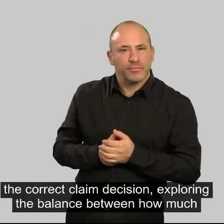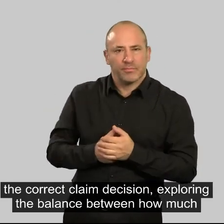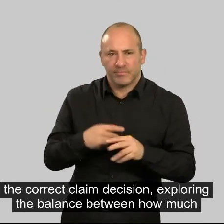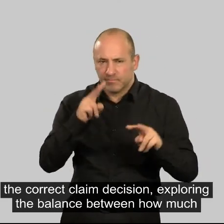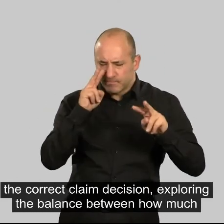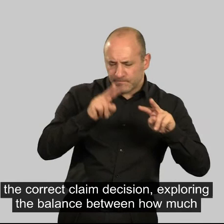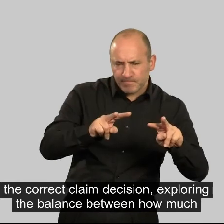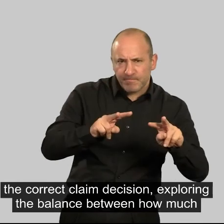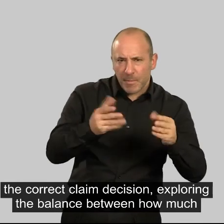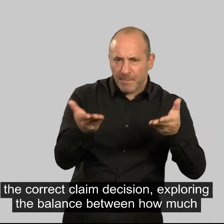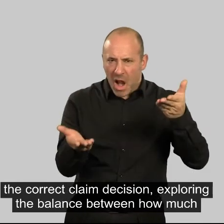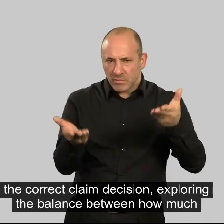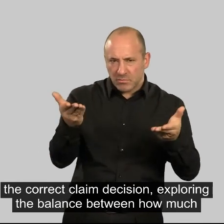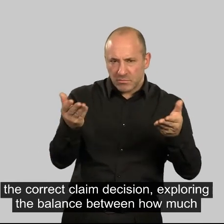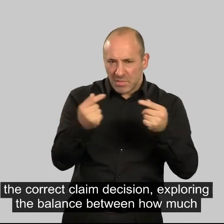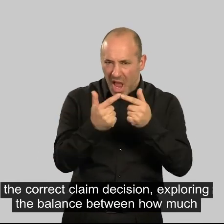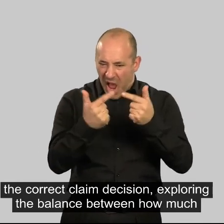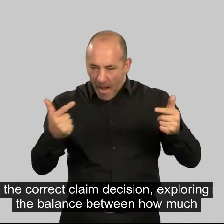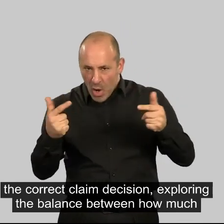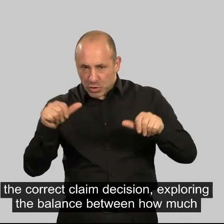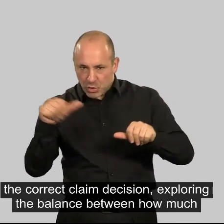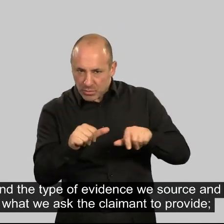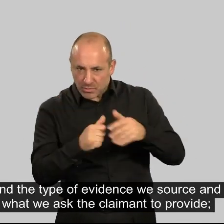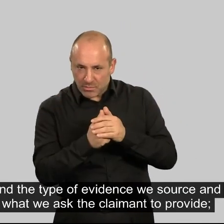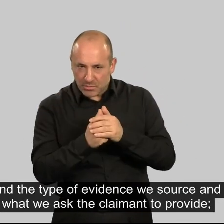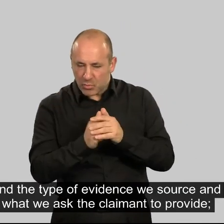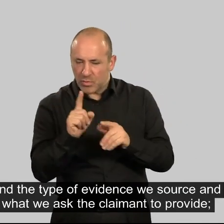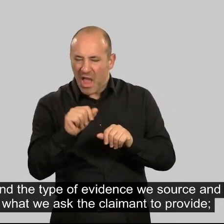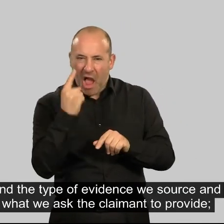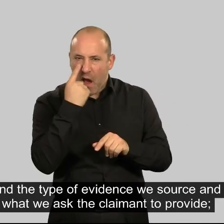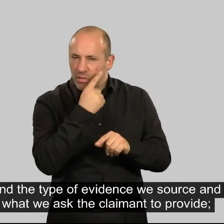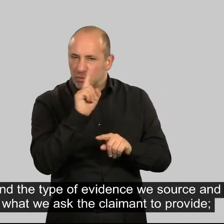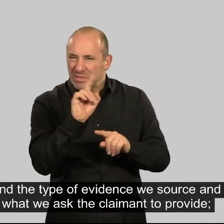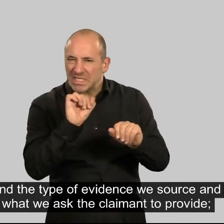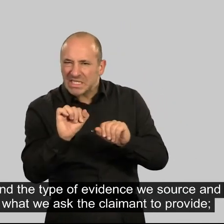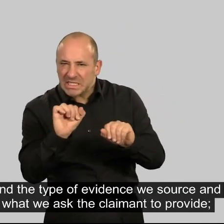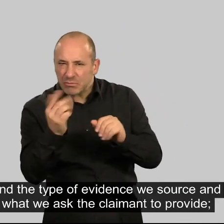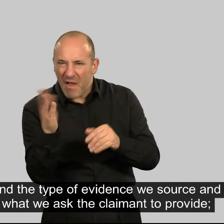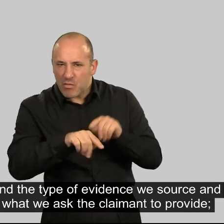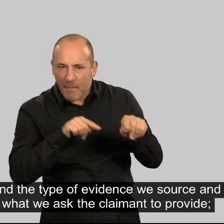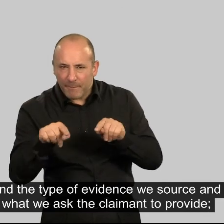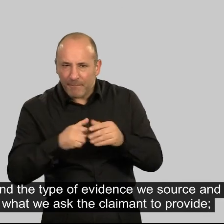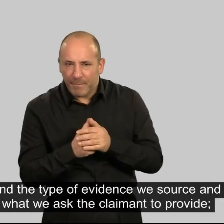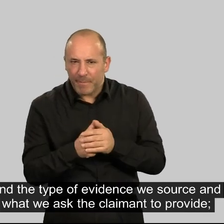exploring the balance between how much and the type of evidence we source and what we ask the claimant to